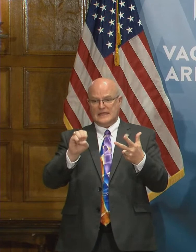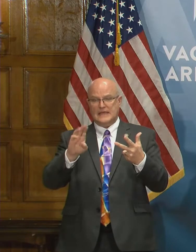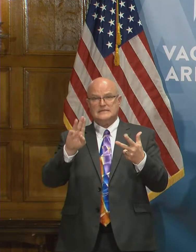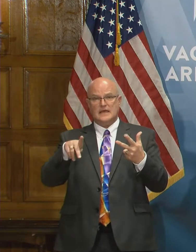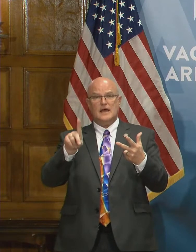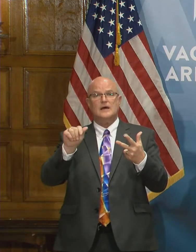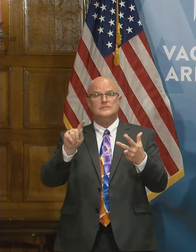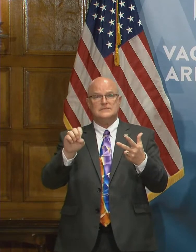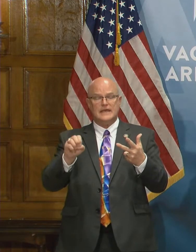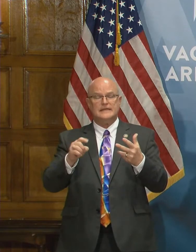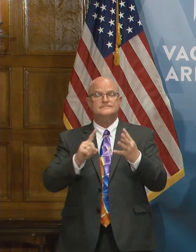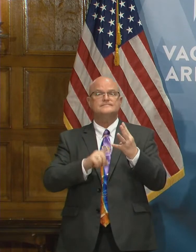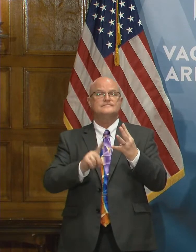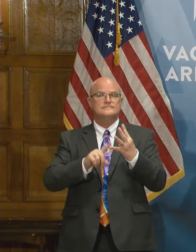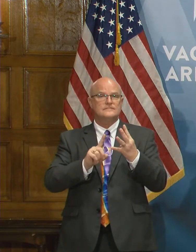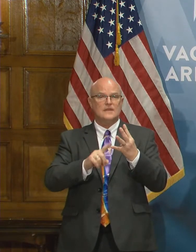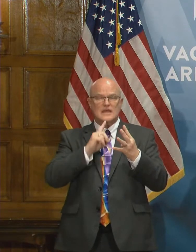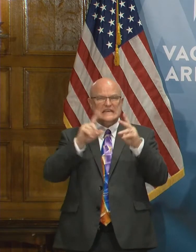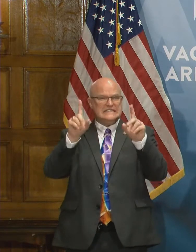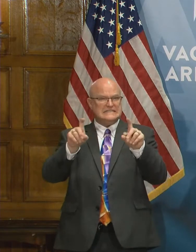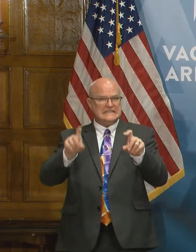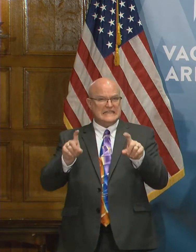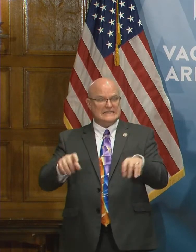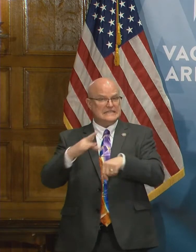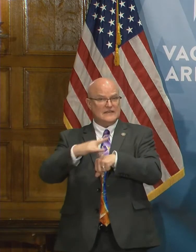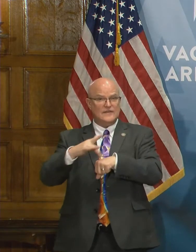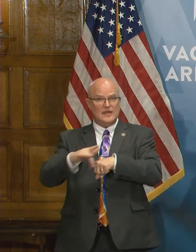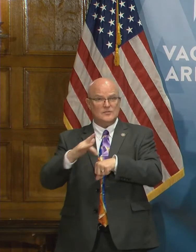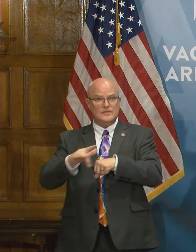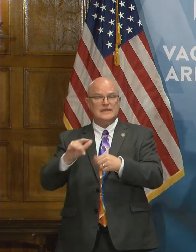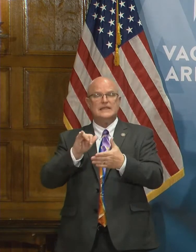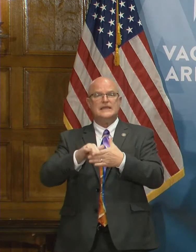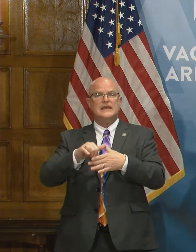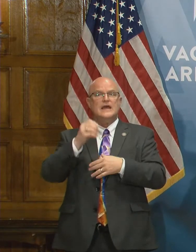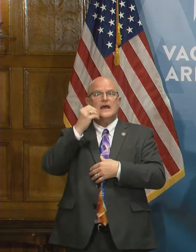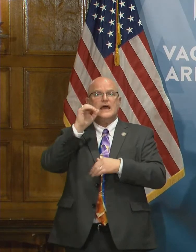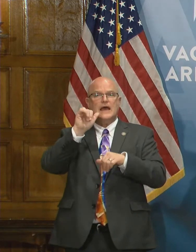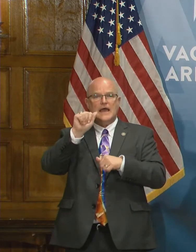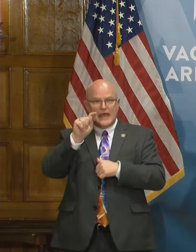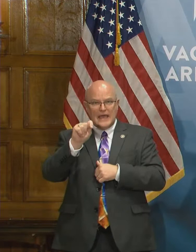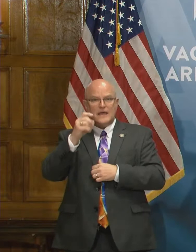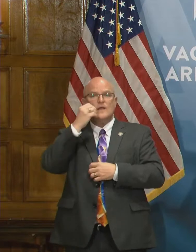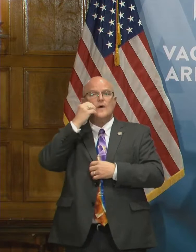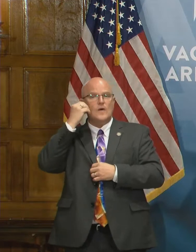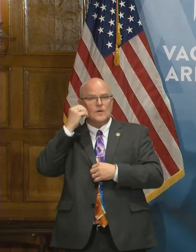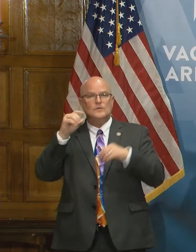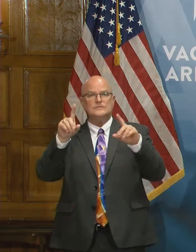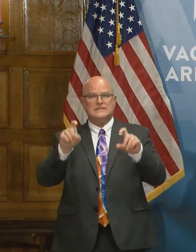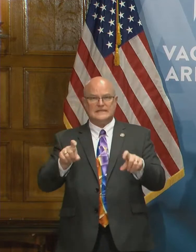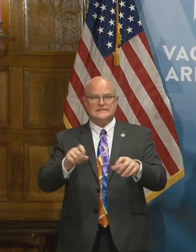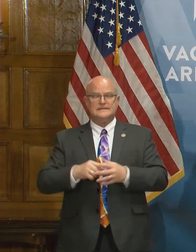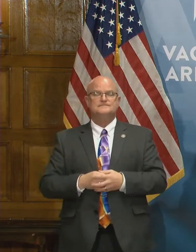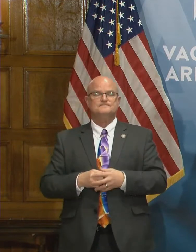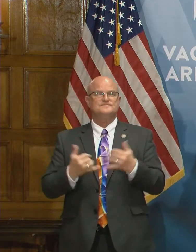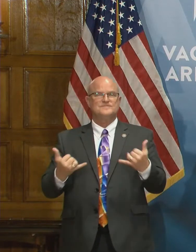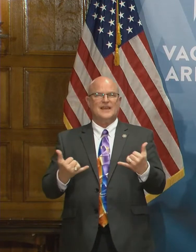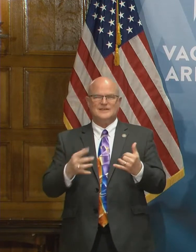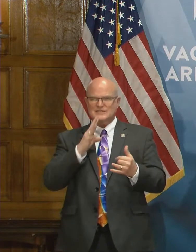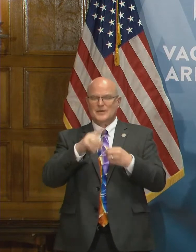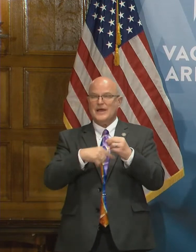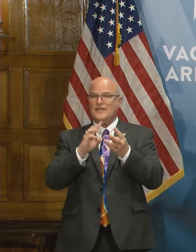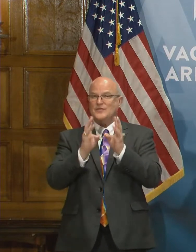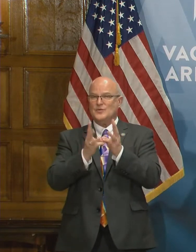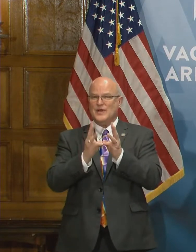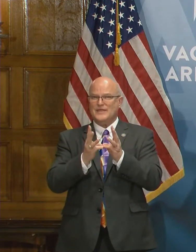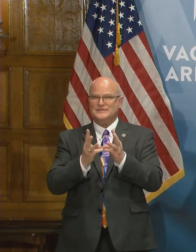also be talking about the testing, the availability of at-home testing. Let me start with the weather, and I'm